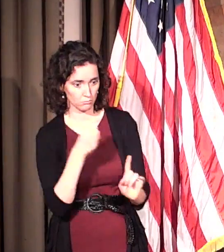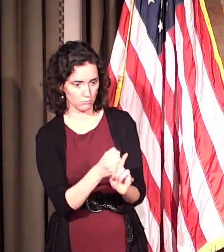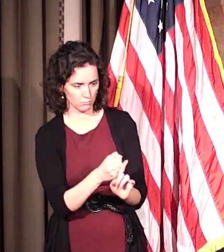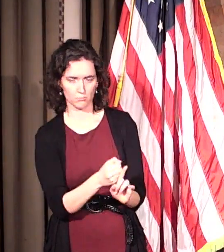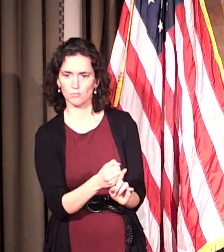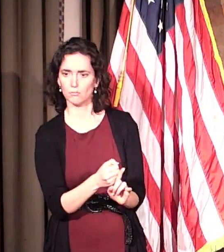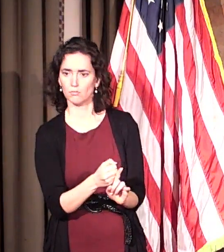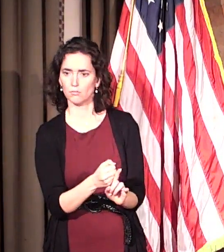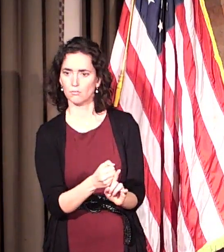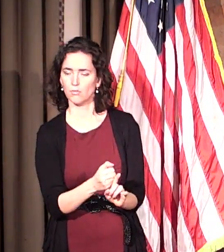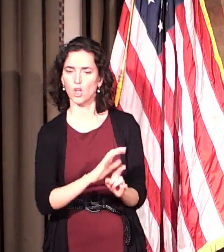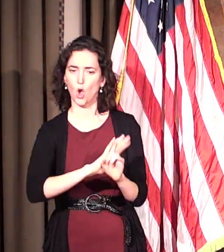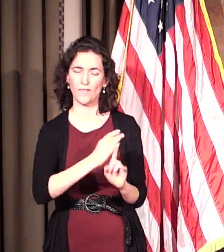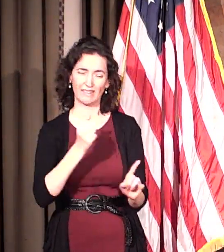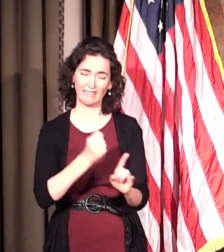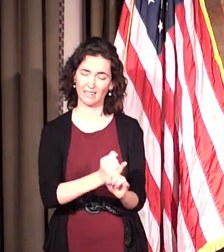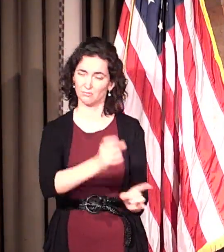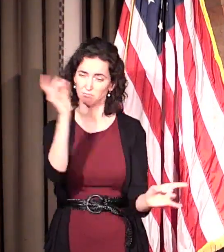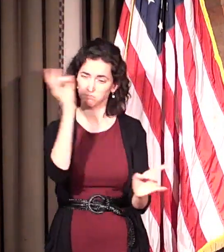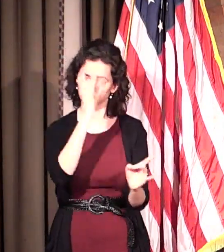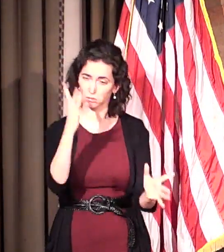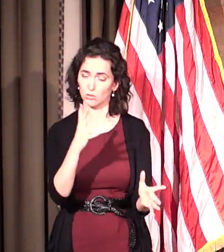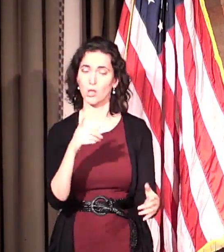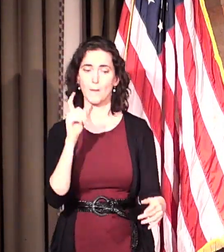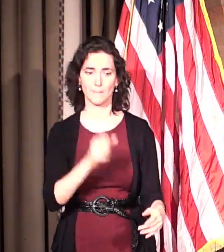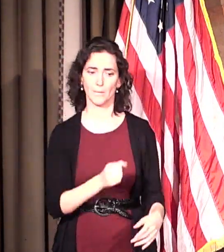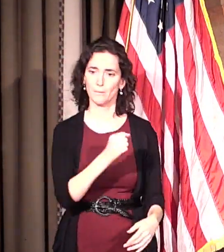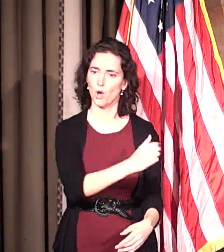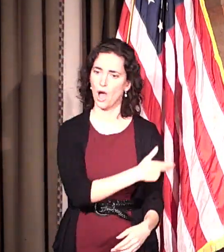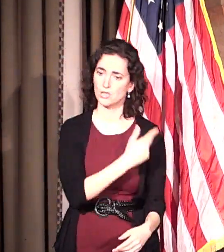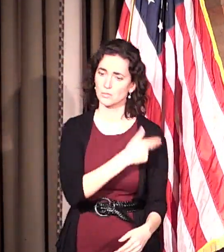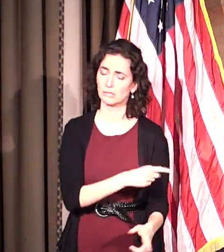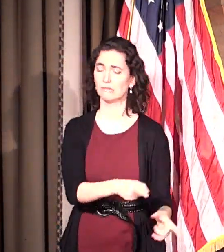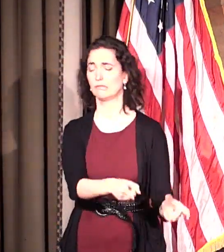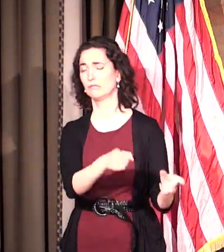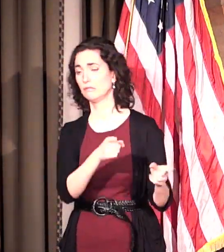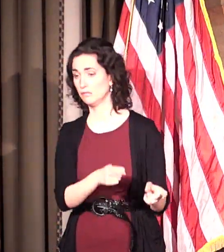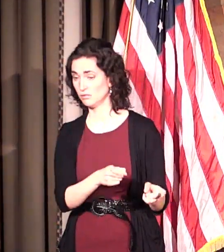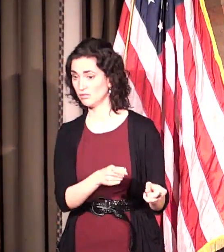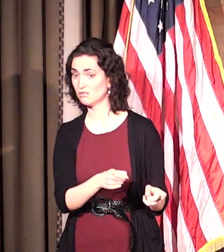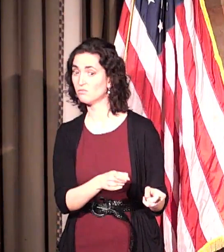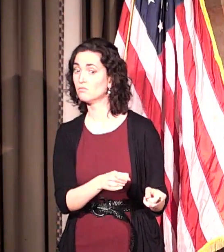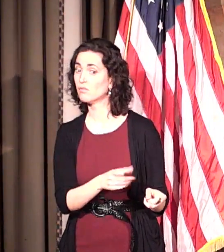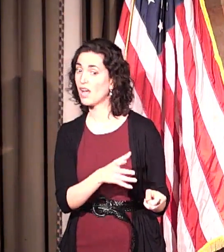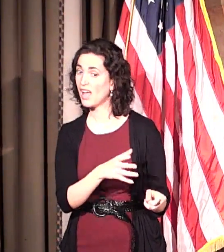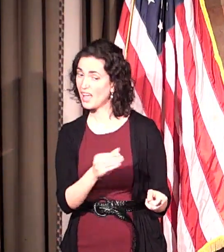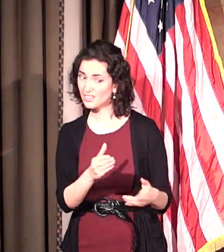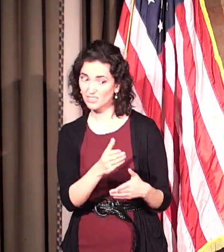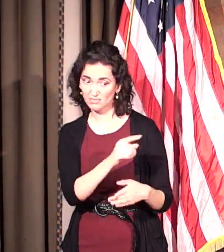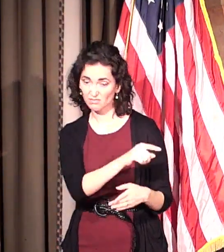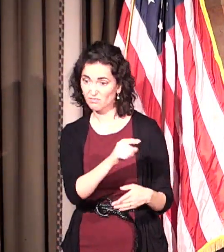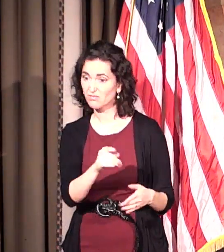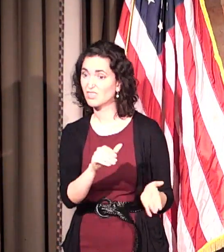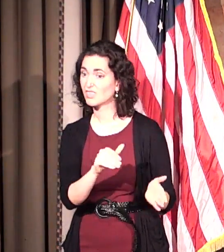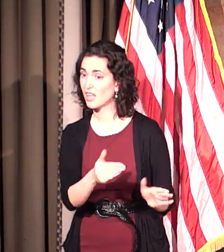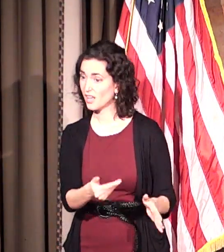have very serious cases of COVID-19 that require hospitalization and quite often result in